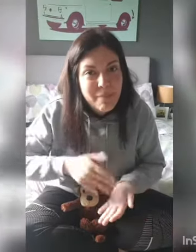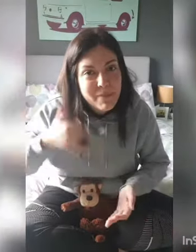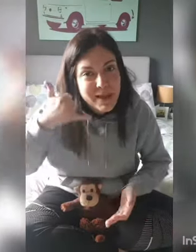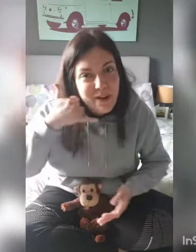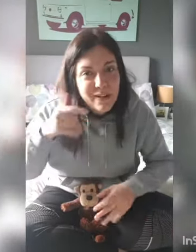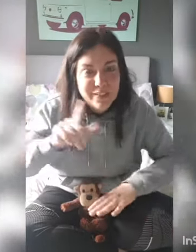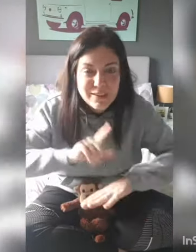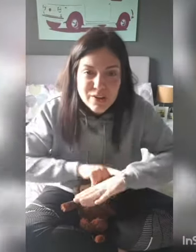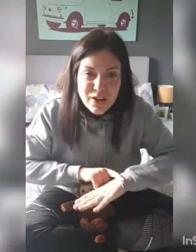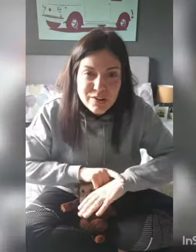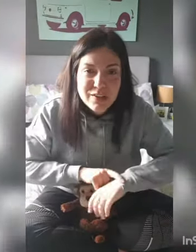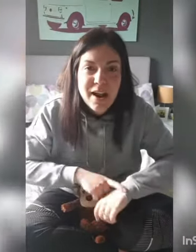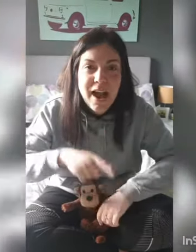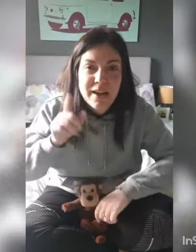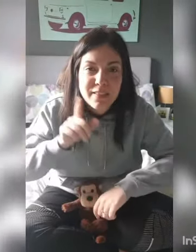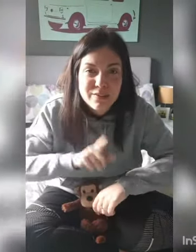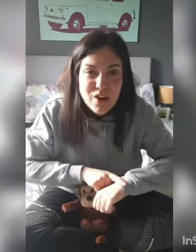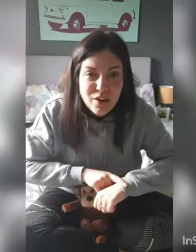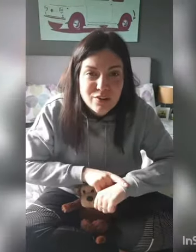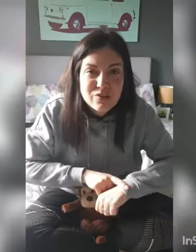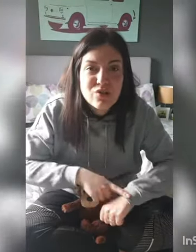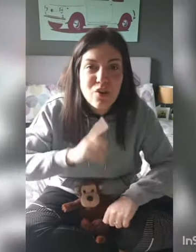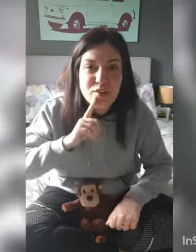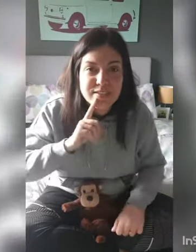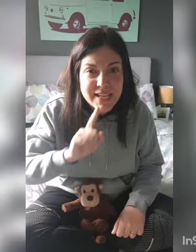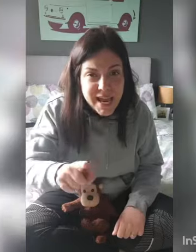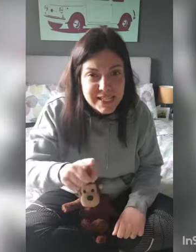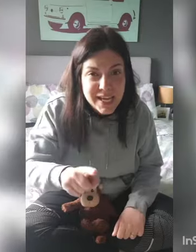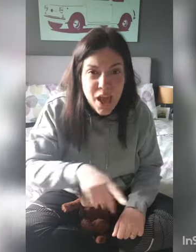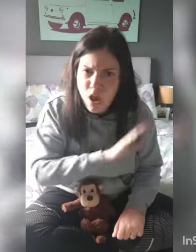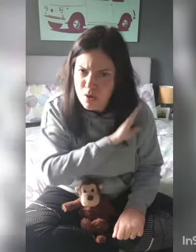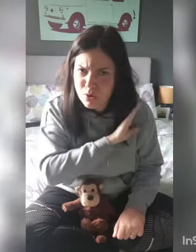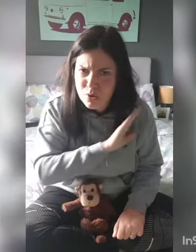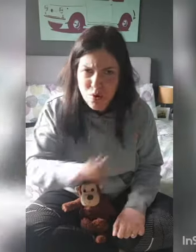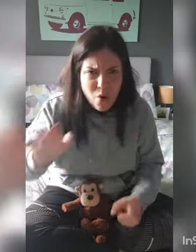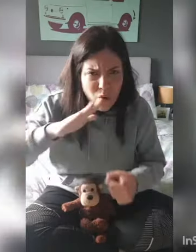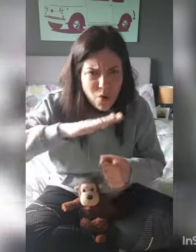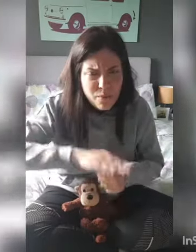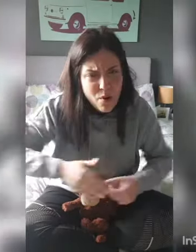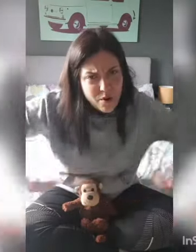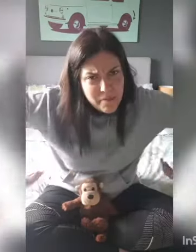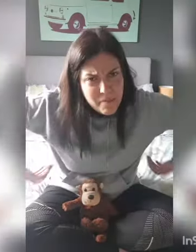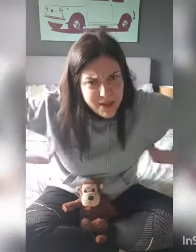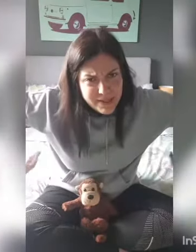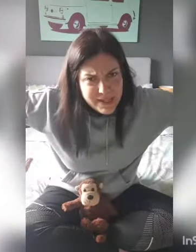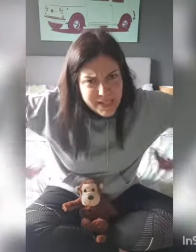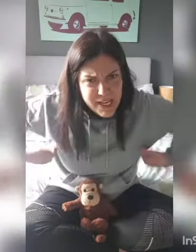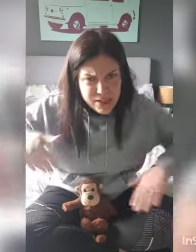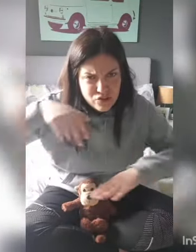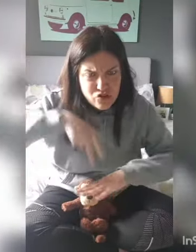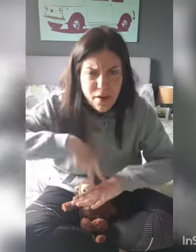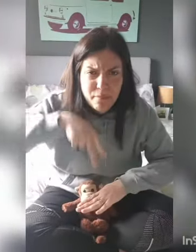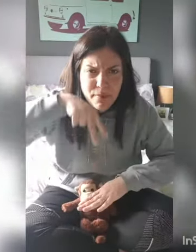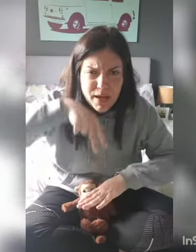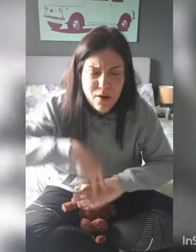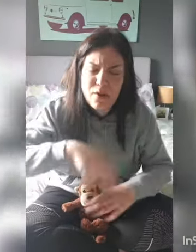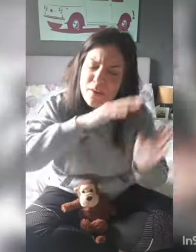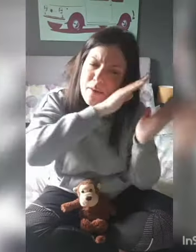Mummy called the doctor and the doctor said, no more monkeys jumping on the